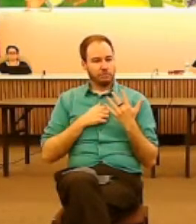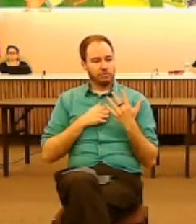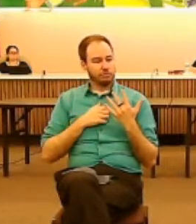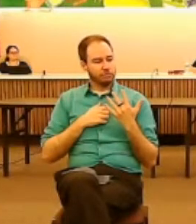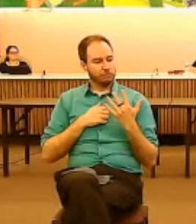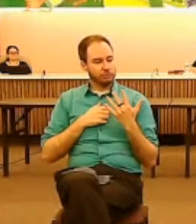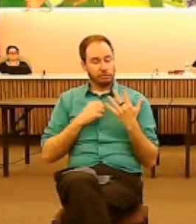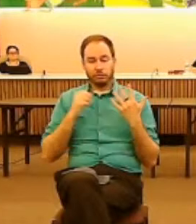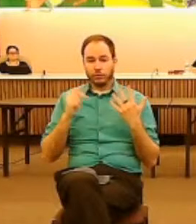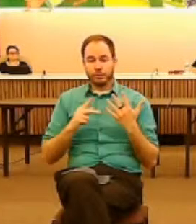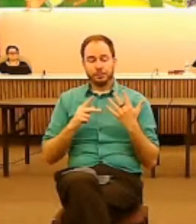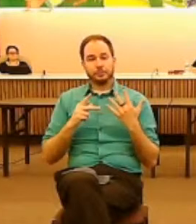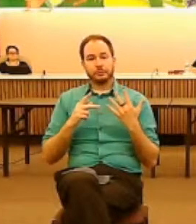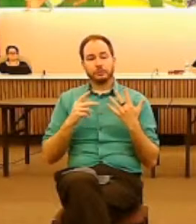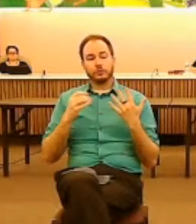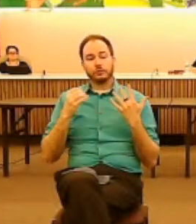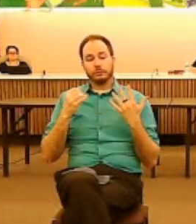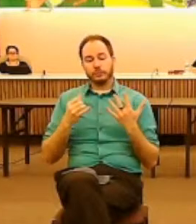Okay.